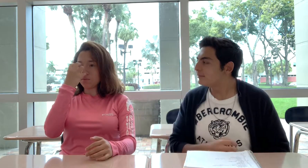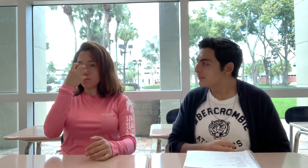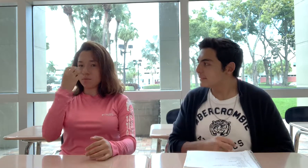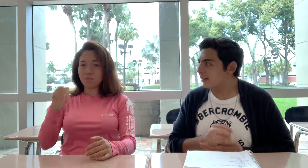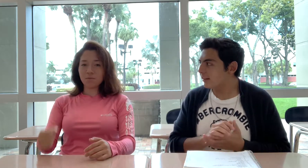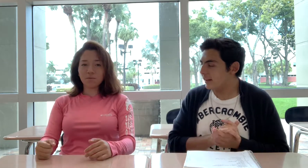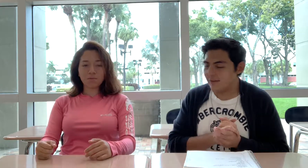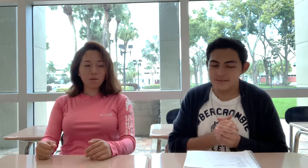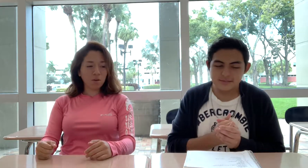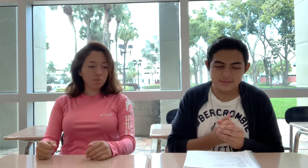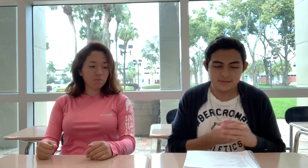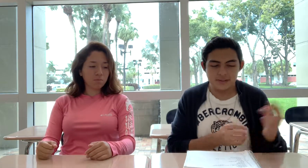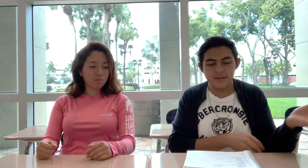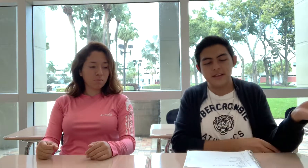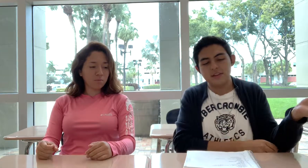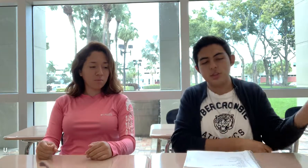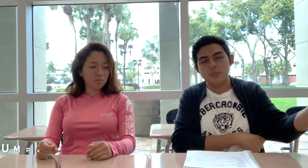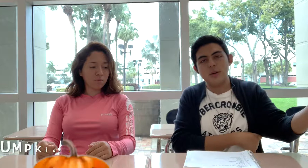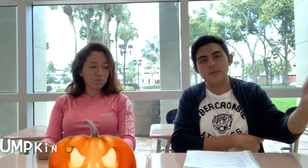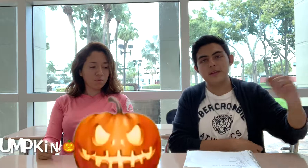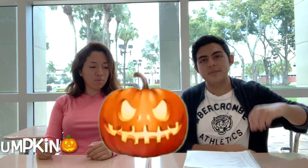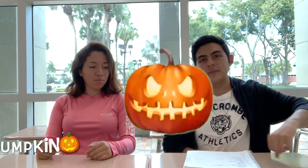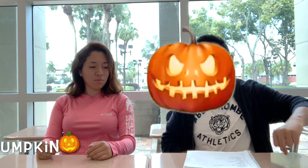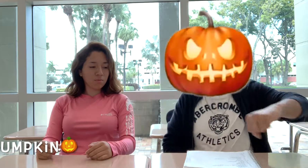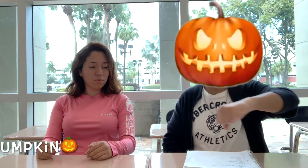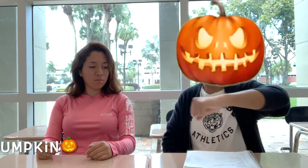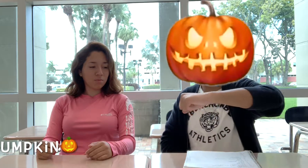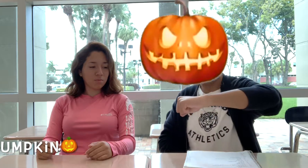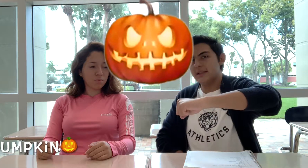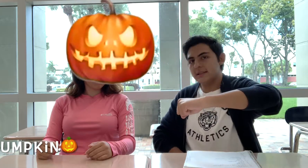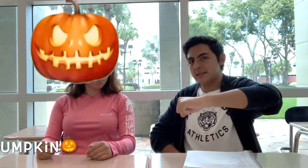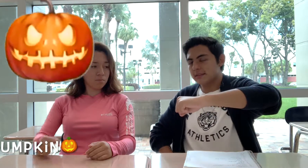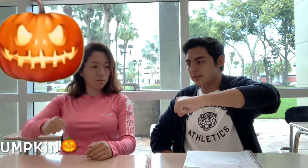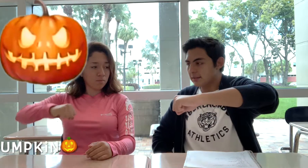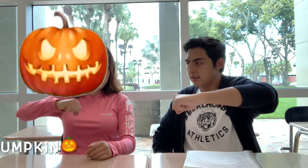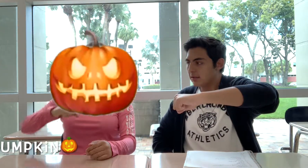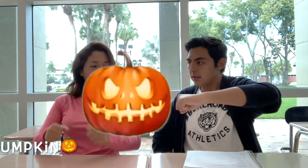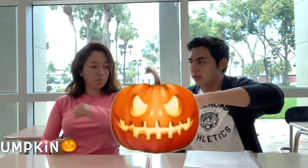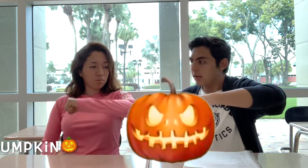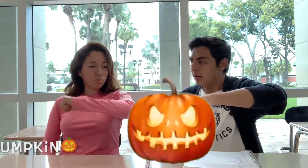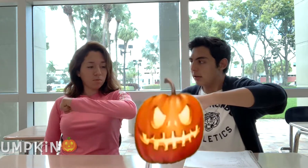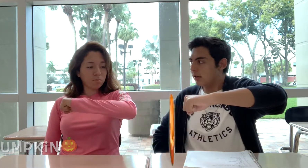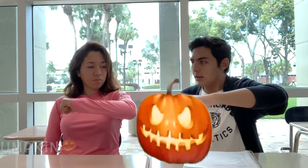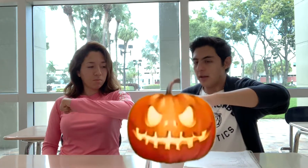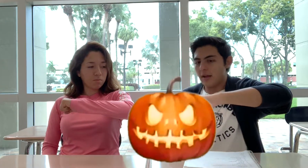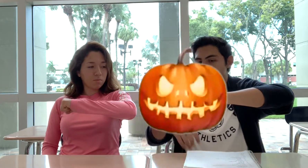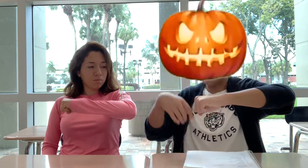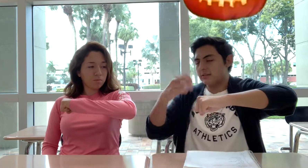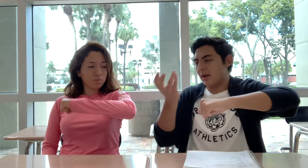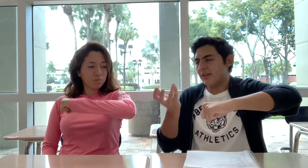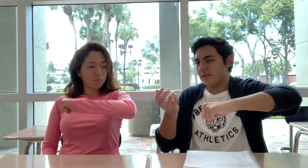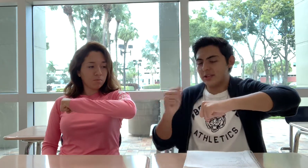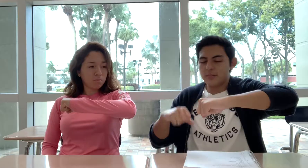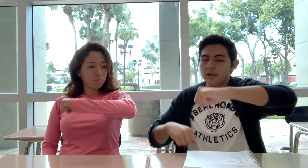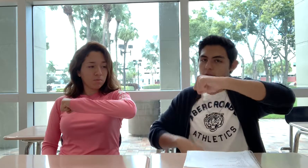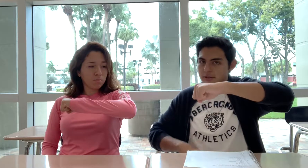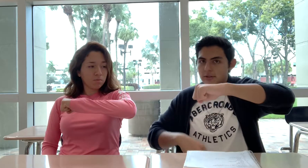Scary clown. Okay. All right, let's do pumpkin. So you do this. Oh, sorry. Oh, it doesn't matter which hand button here.